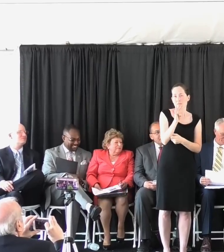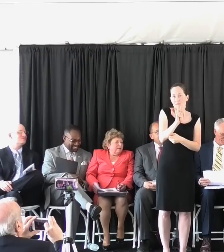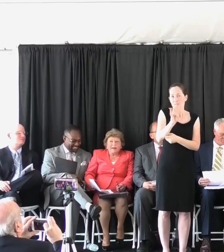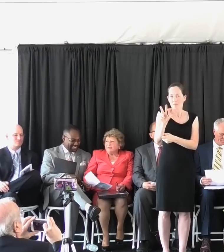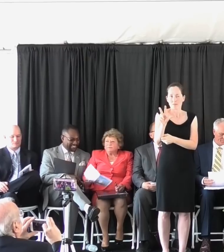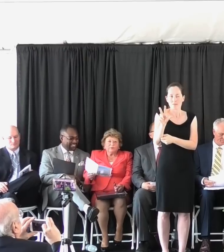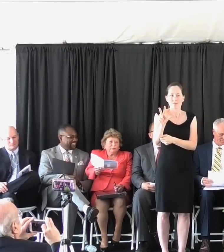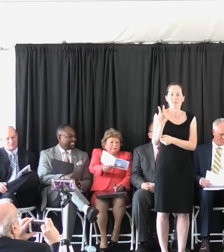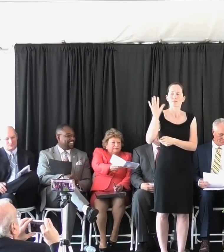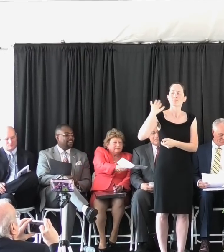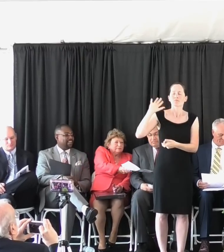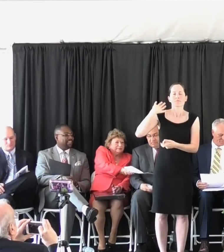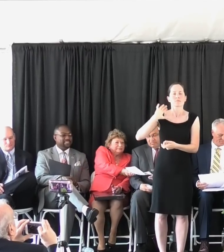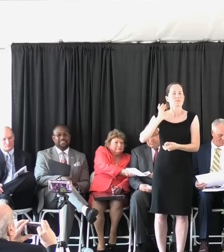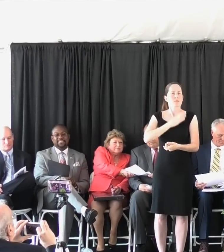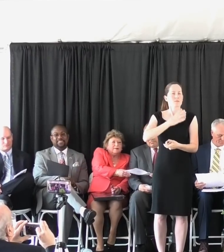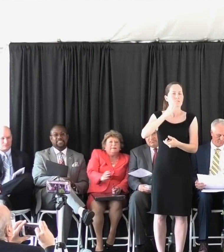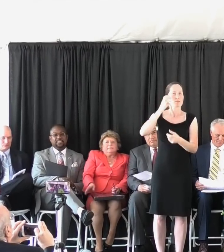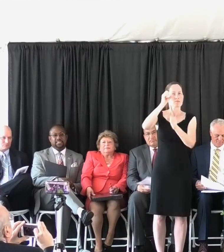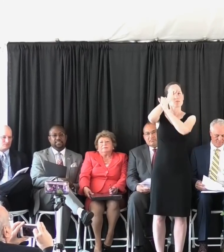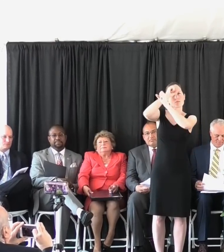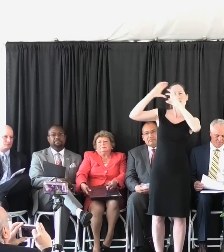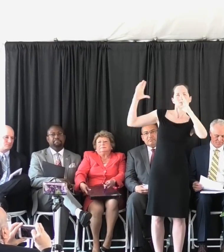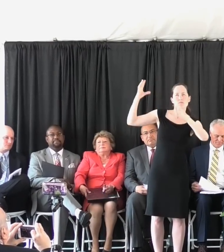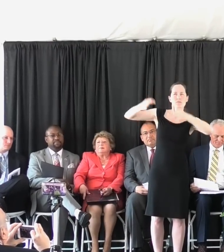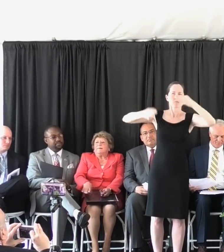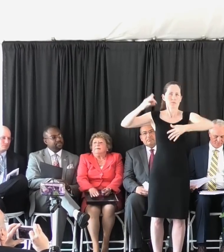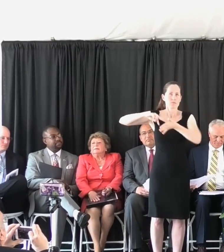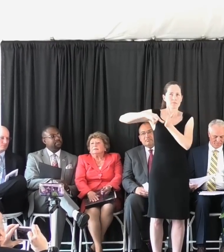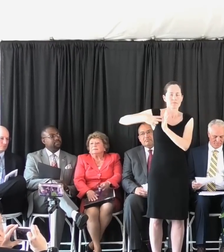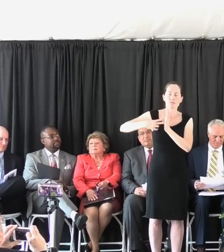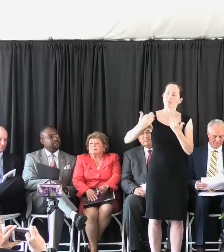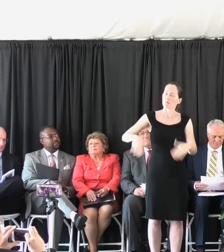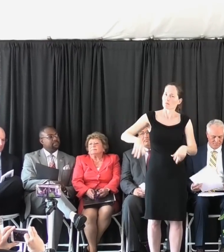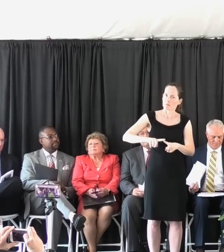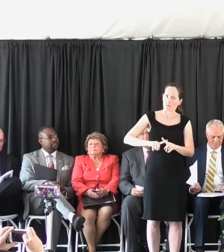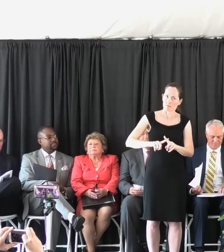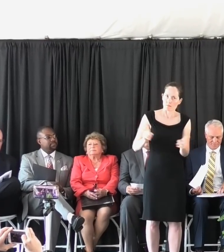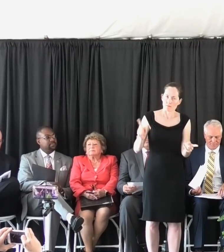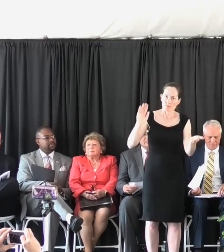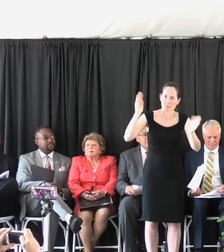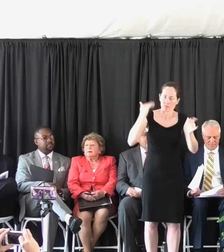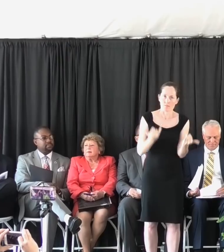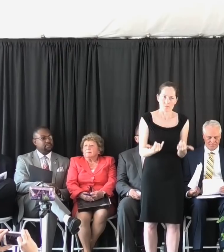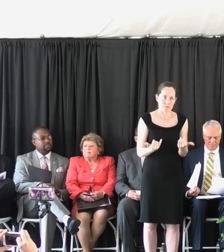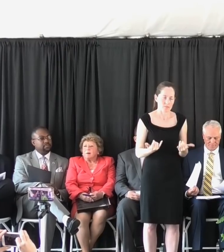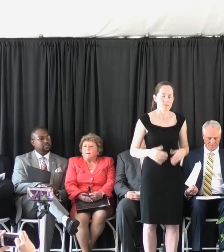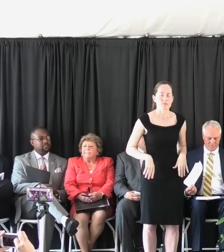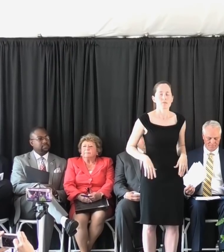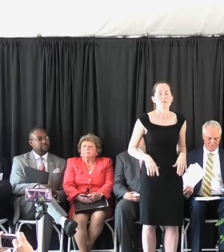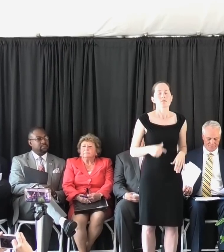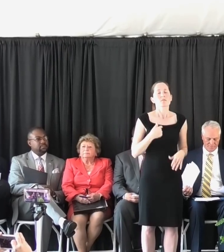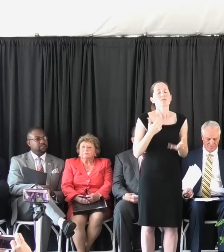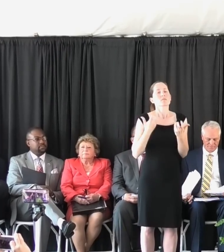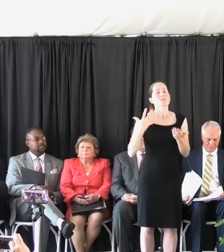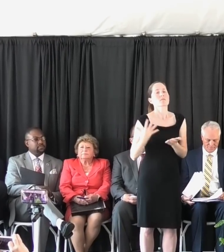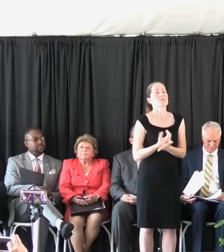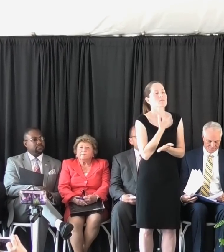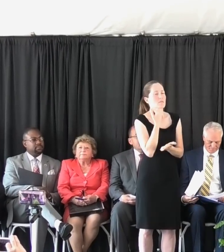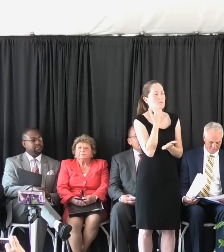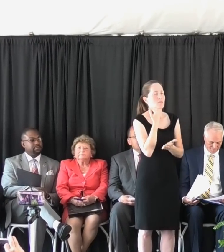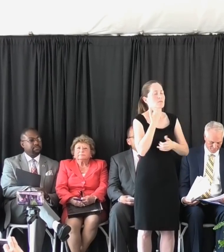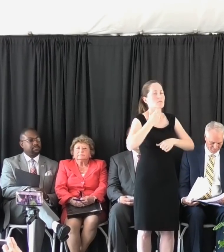of justice was quite different than it is today. And I really want to take a moment, as Tom alluded to